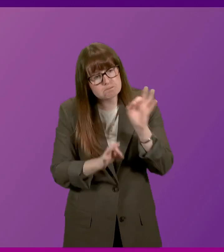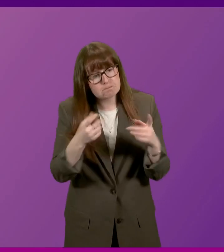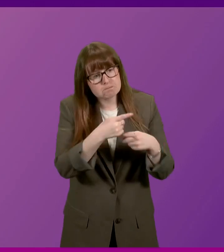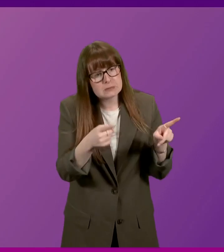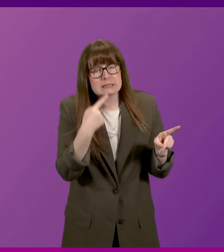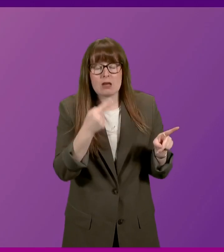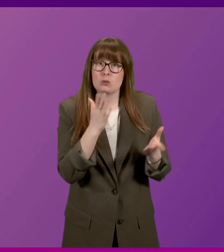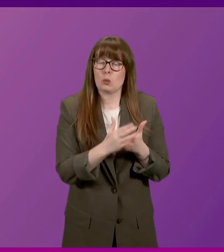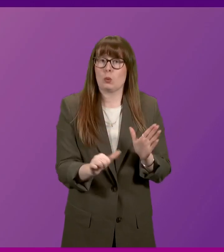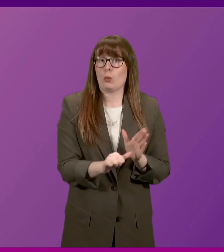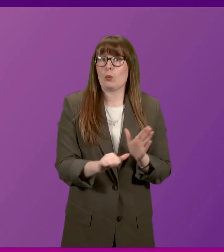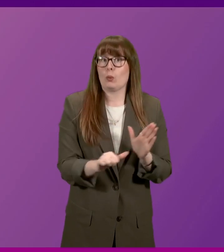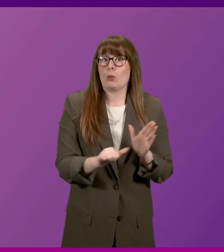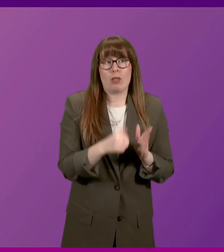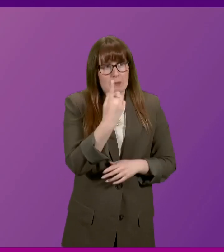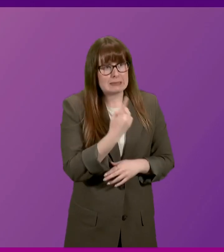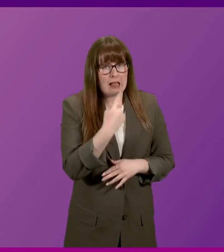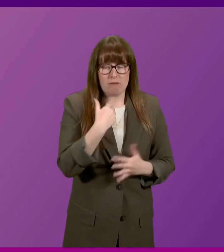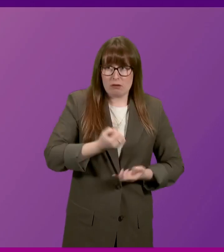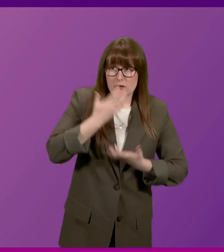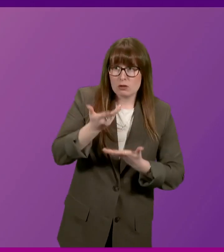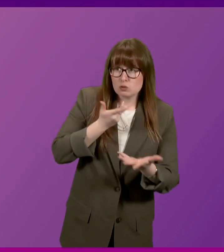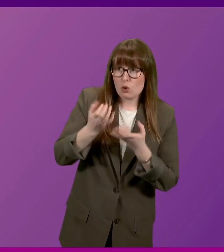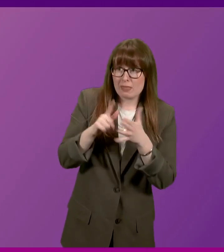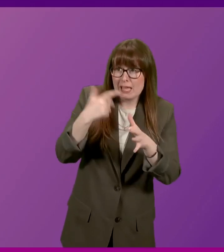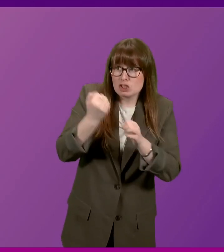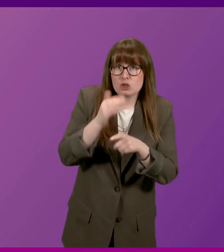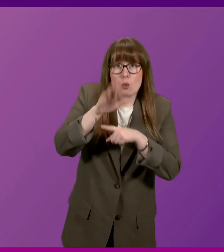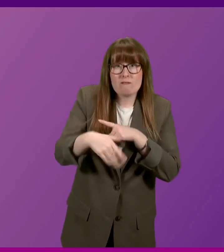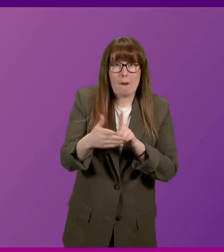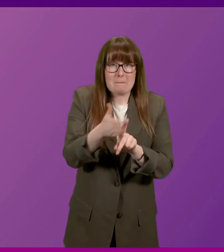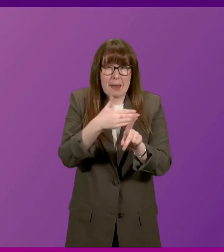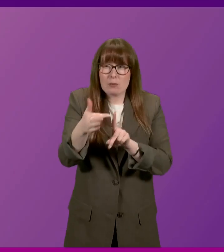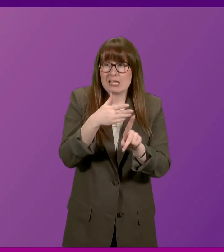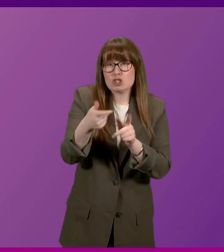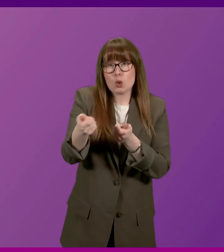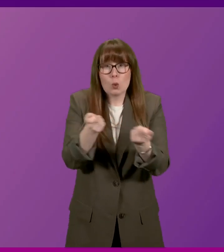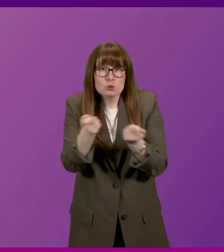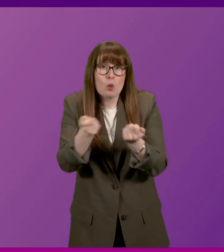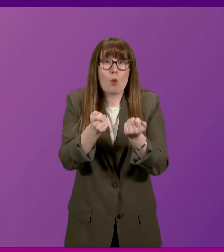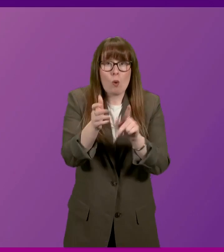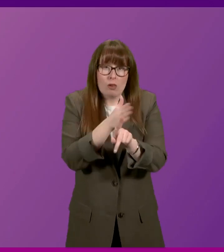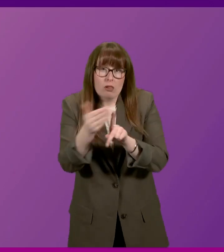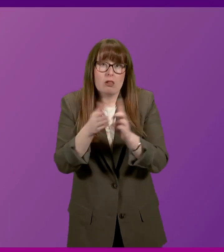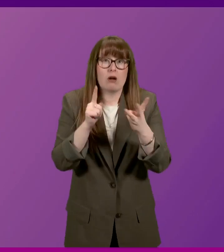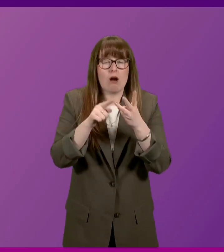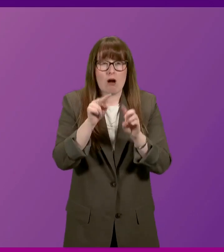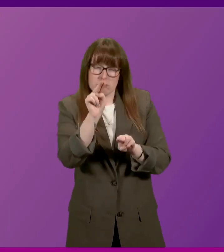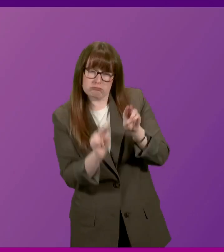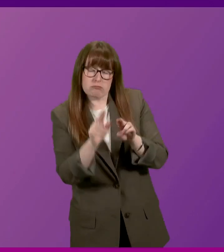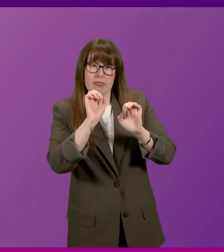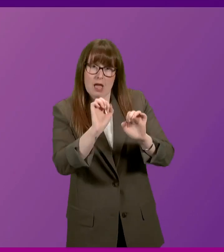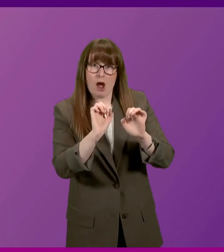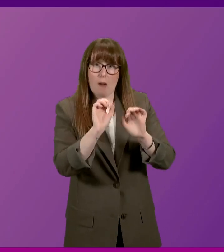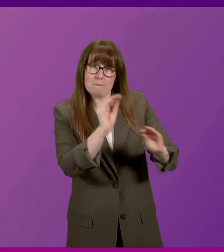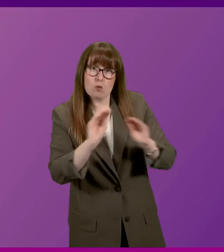really difficult for them to talk to agencies about the manipulation, the coercive control, the surveillance, all of the things that are